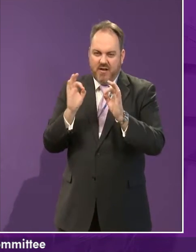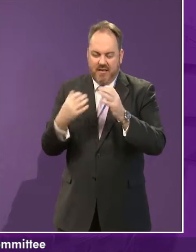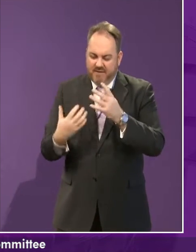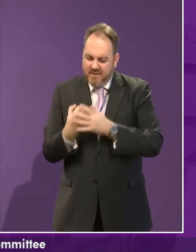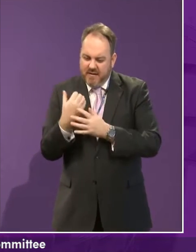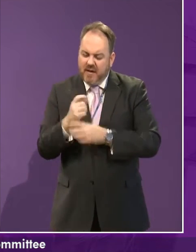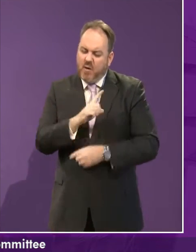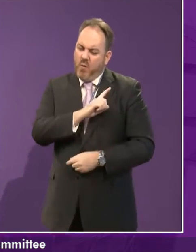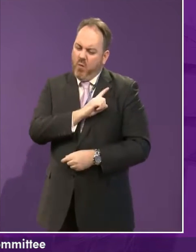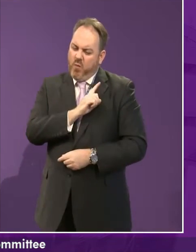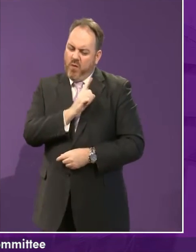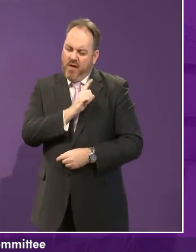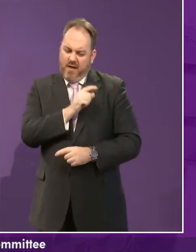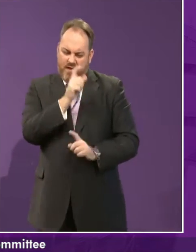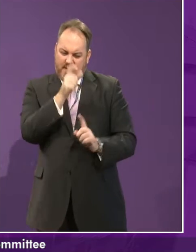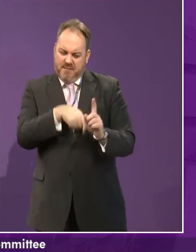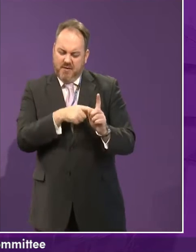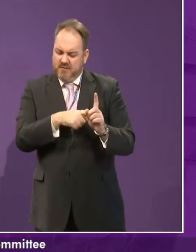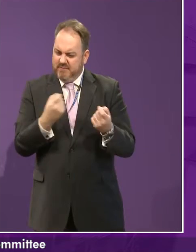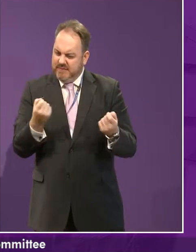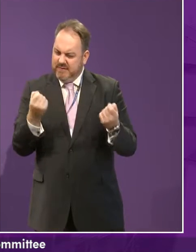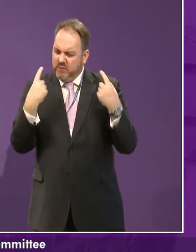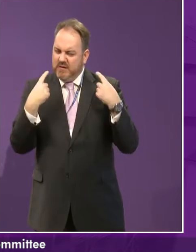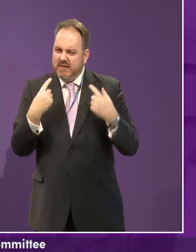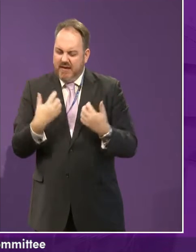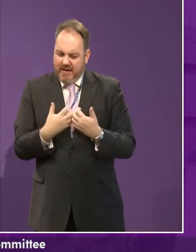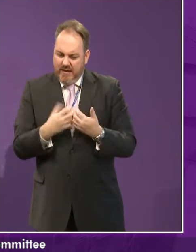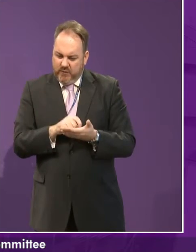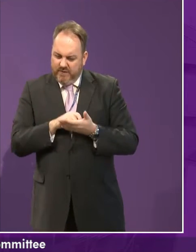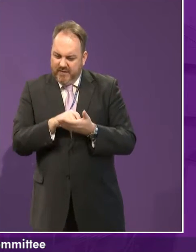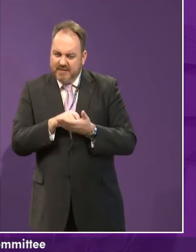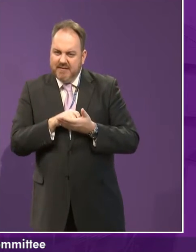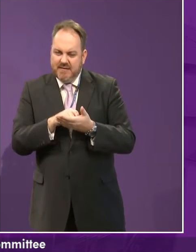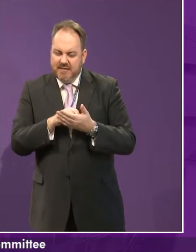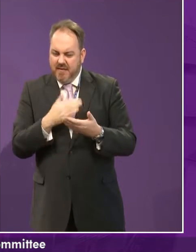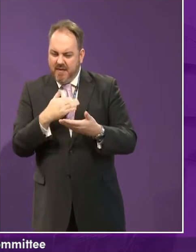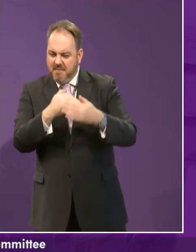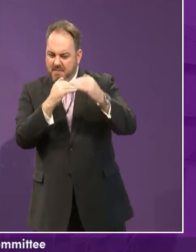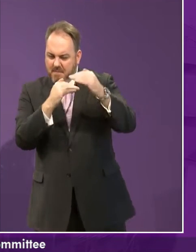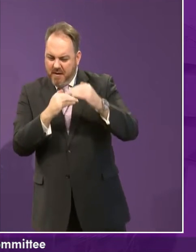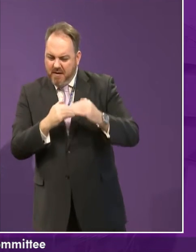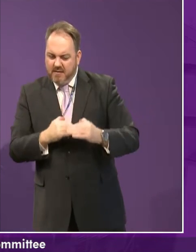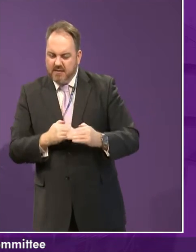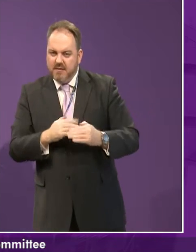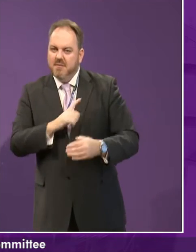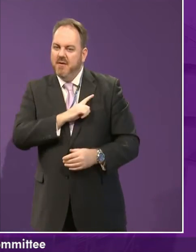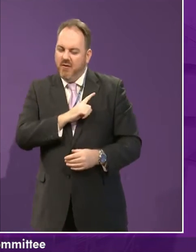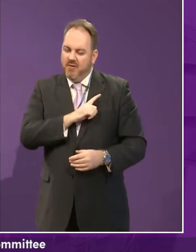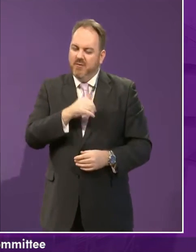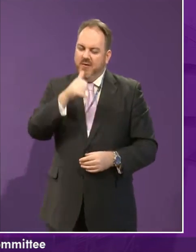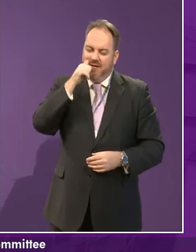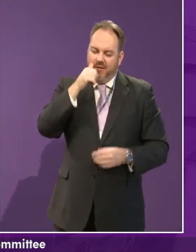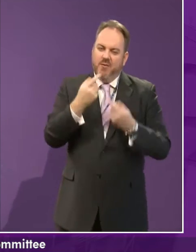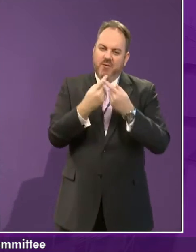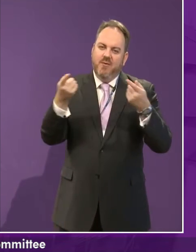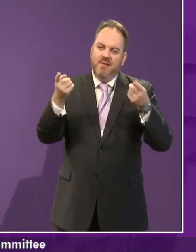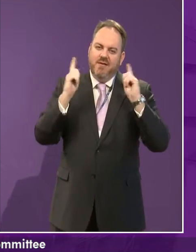why did they not go further forward. Because obviously, again, as I've mentioned, there's a lot of terminology